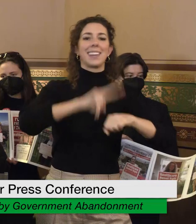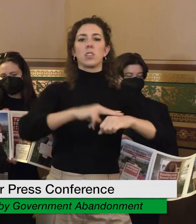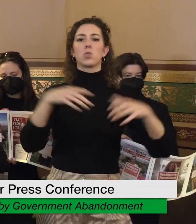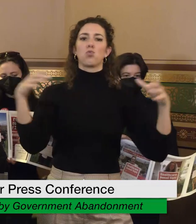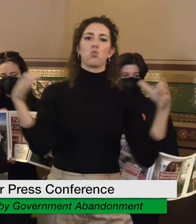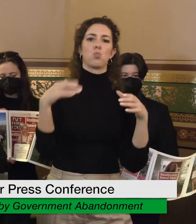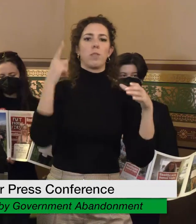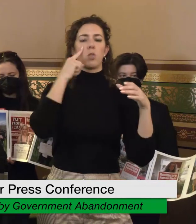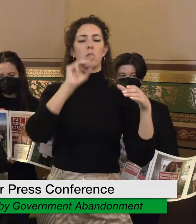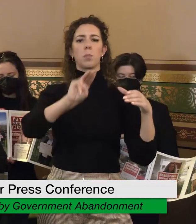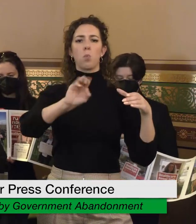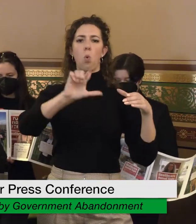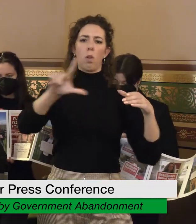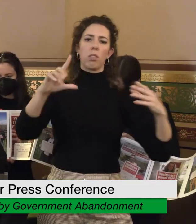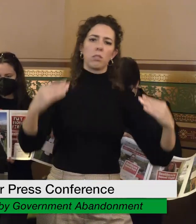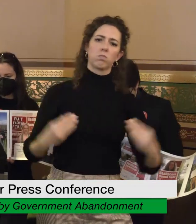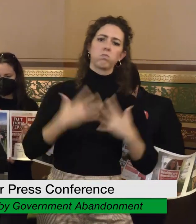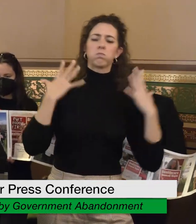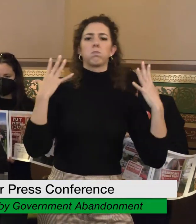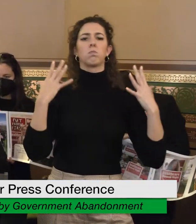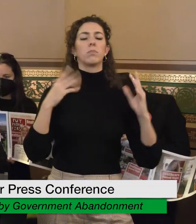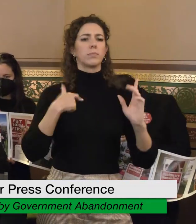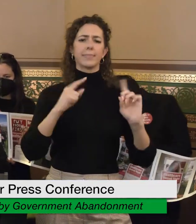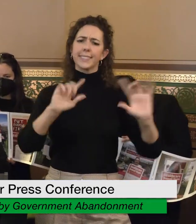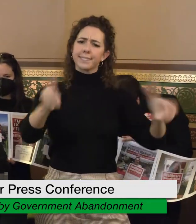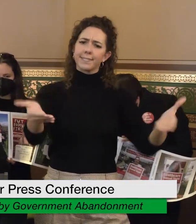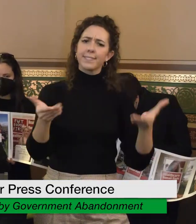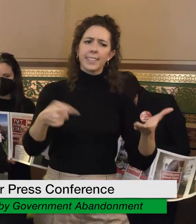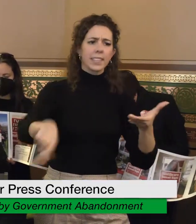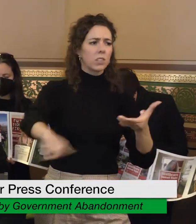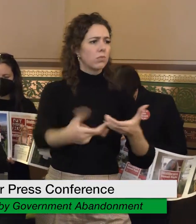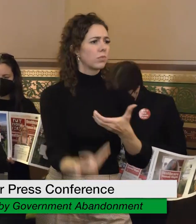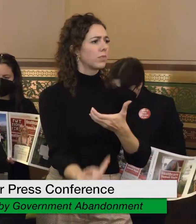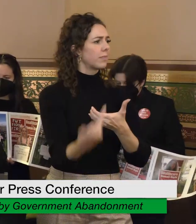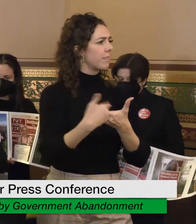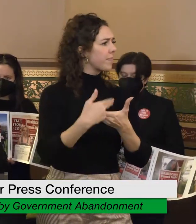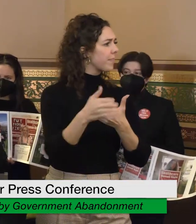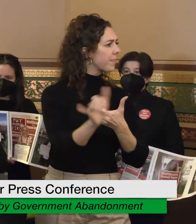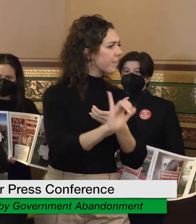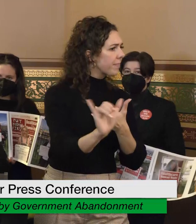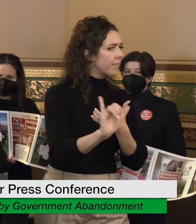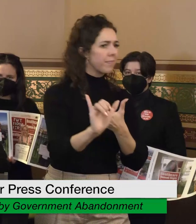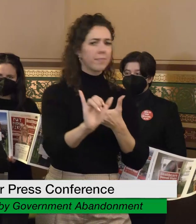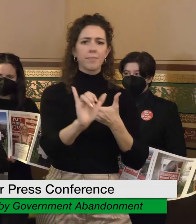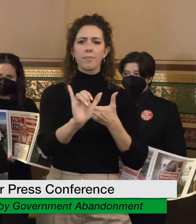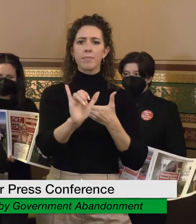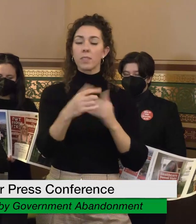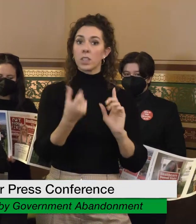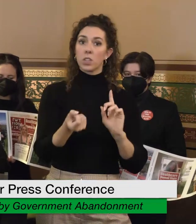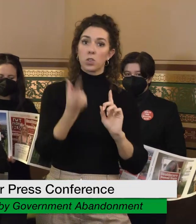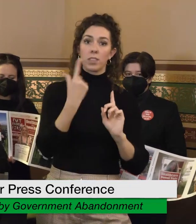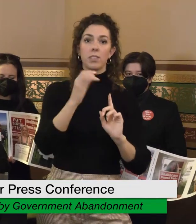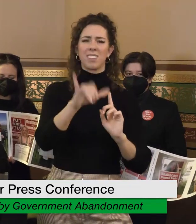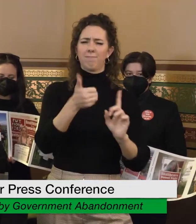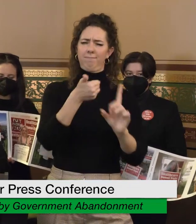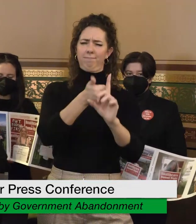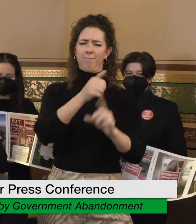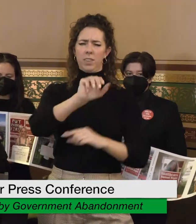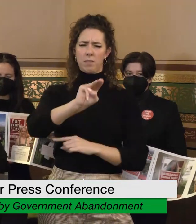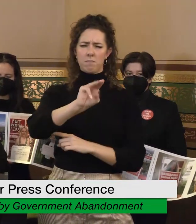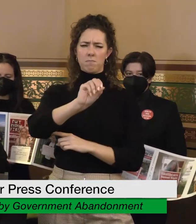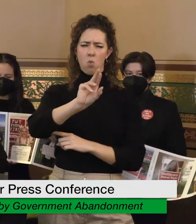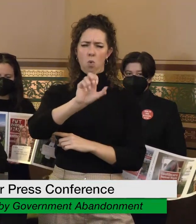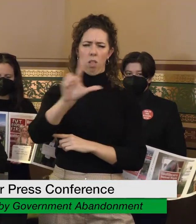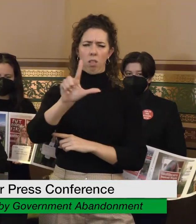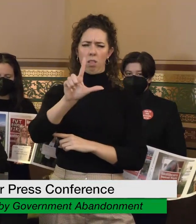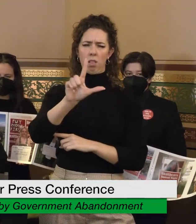revival. And I invite everyone to join me as well. It's a moral campaign, and I believe we can love